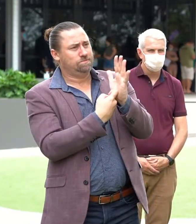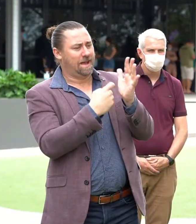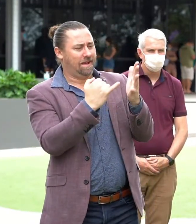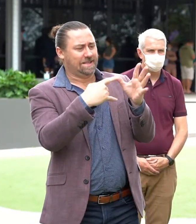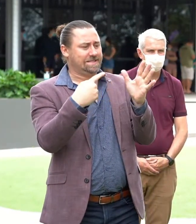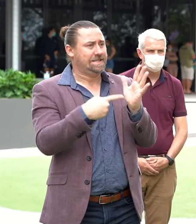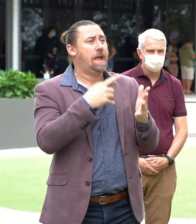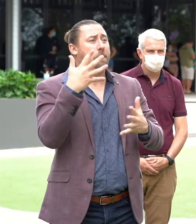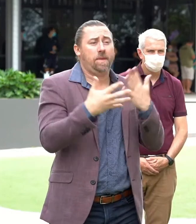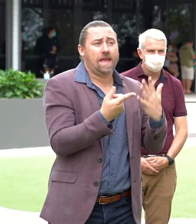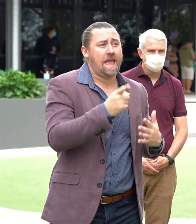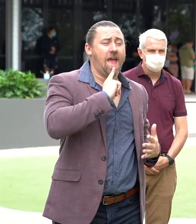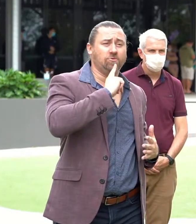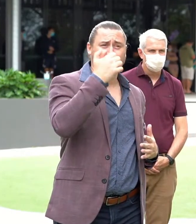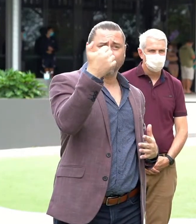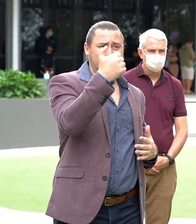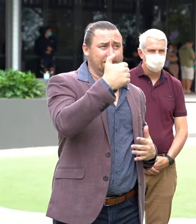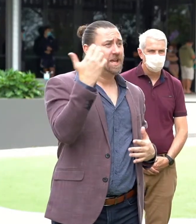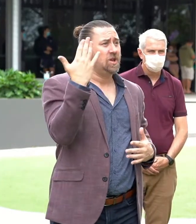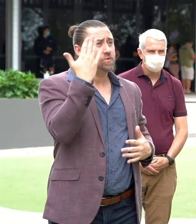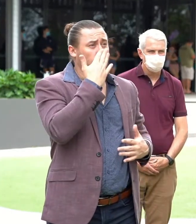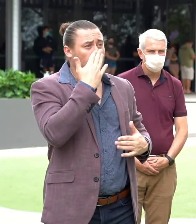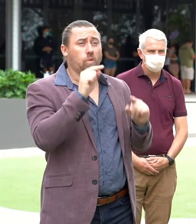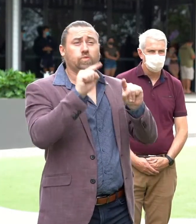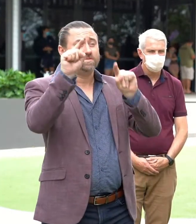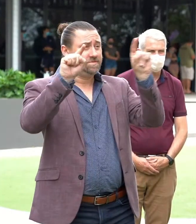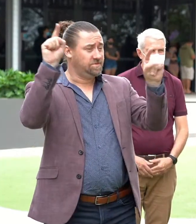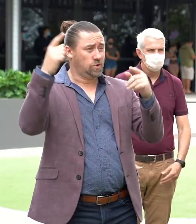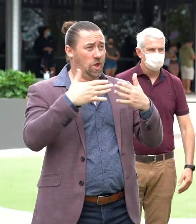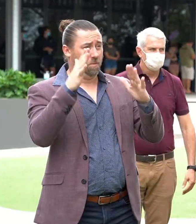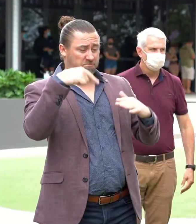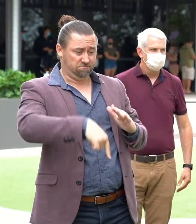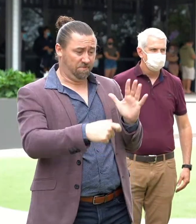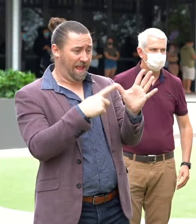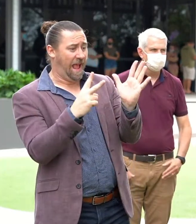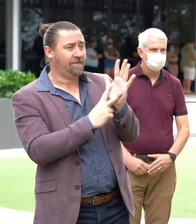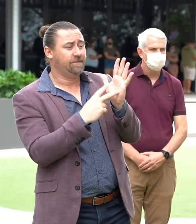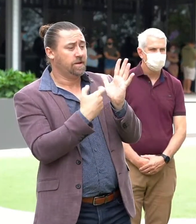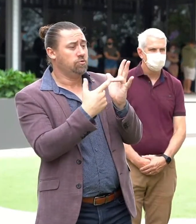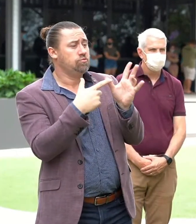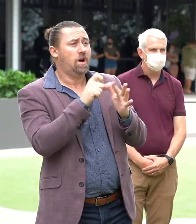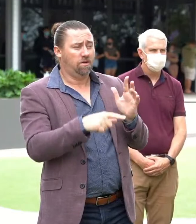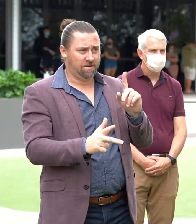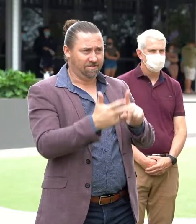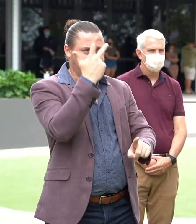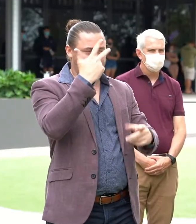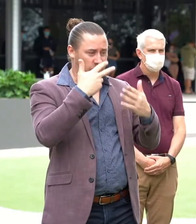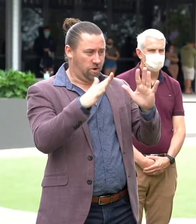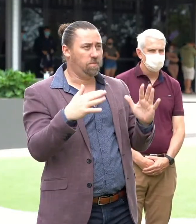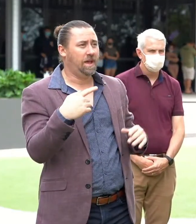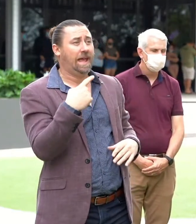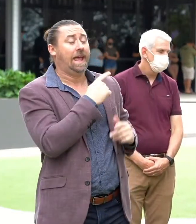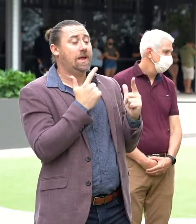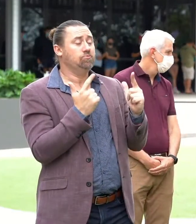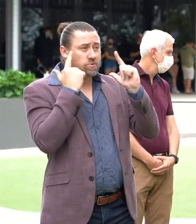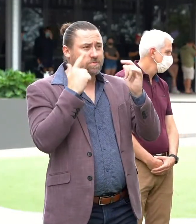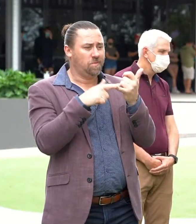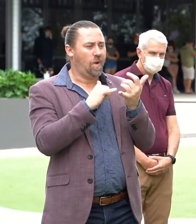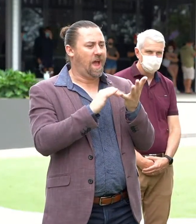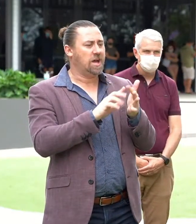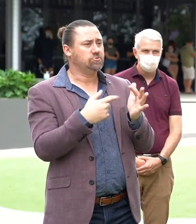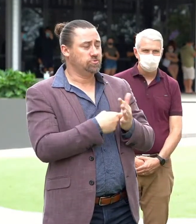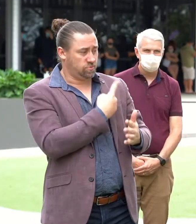116 schools open this morning. Cav Road's been open since 8 a.m. and Principal Usher tells me that we've